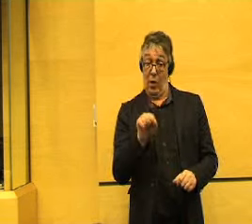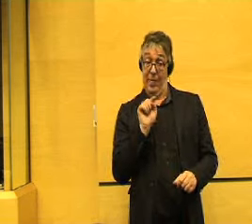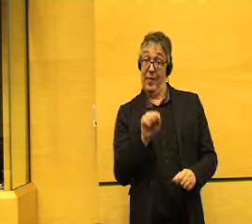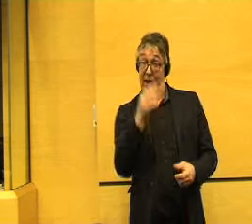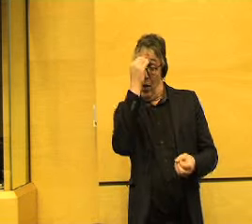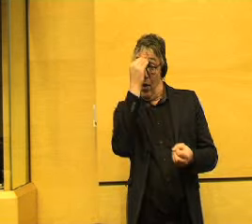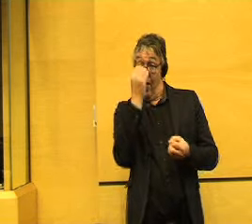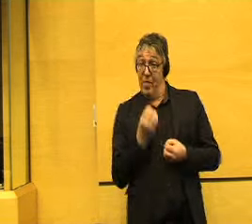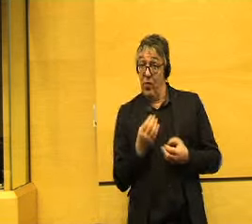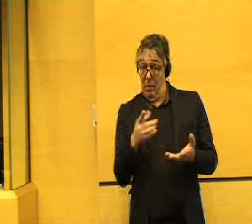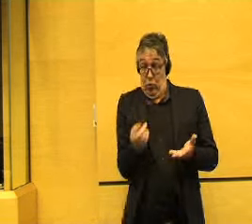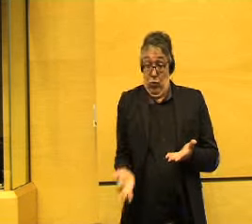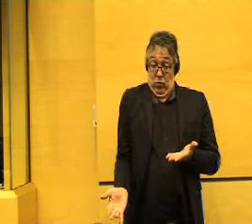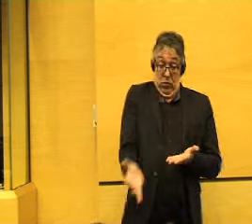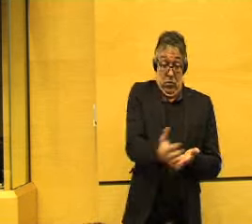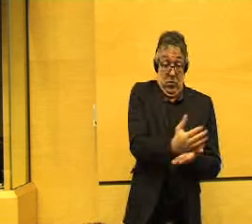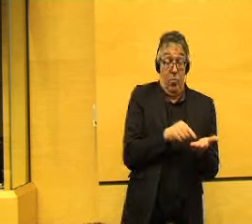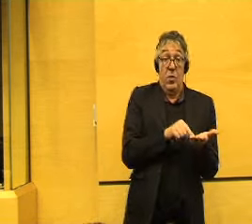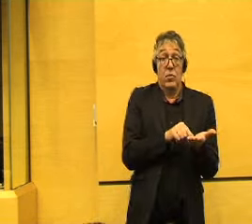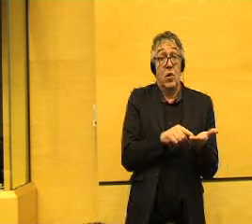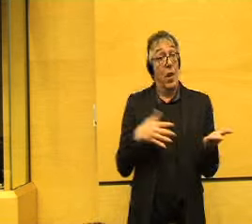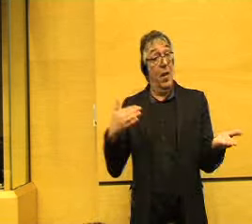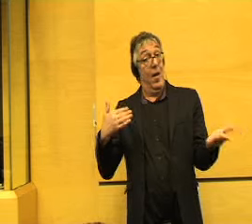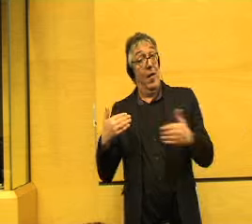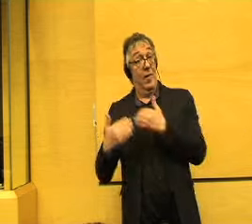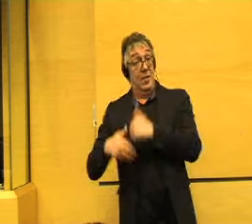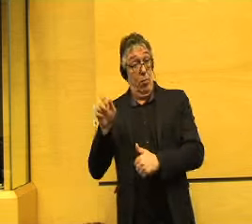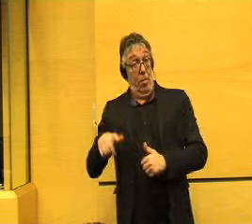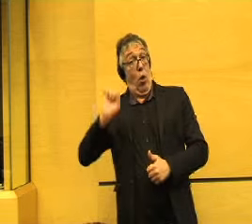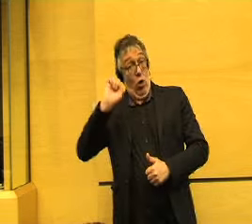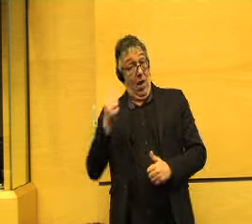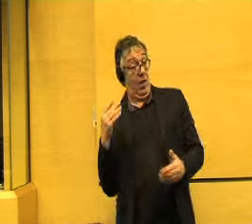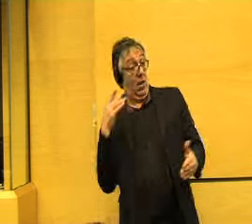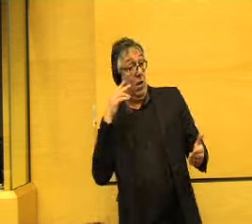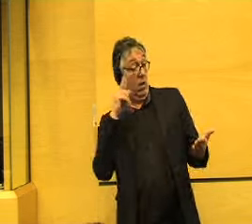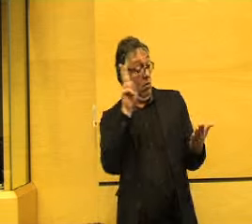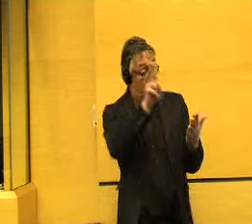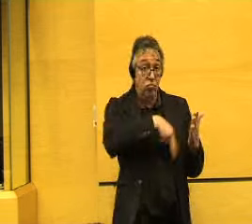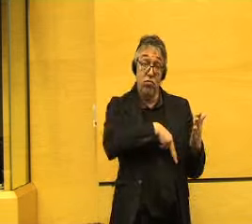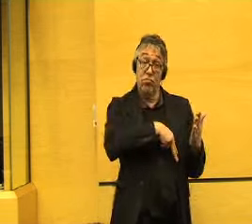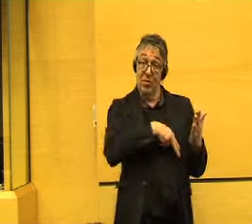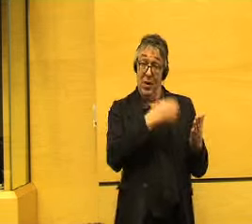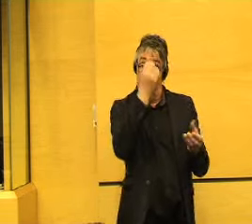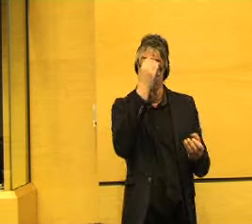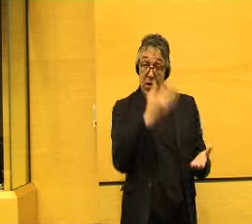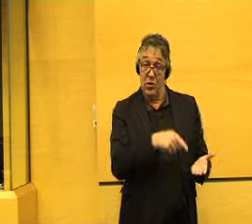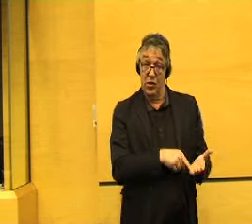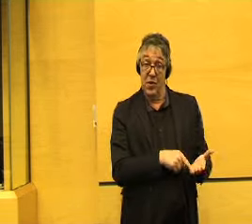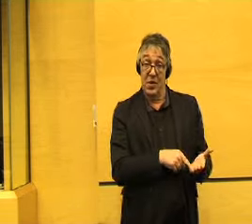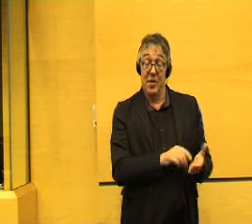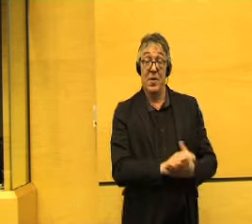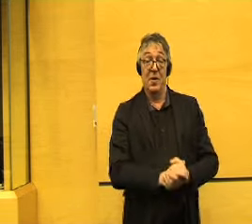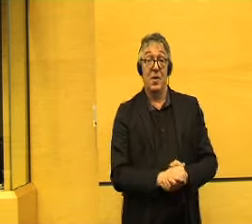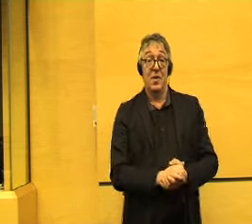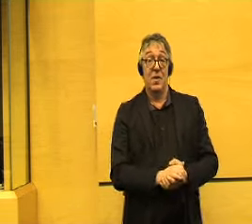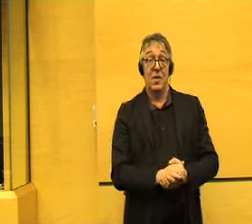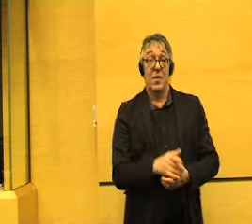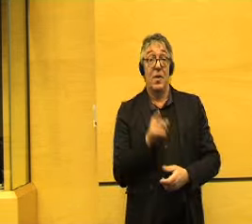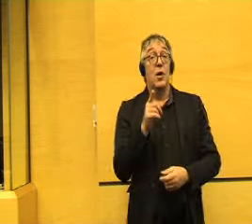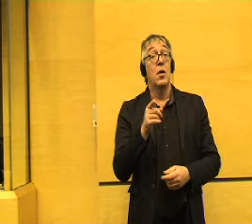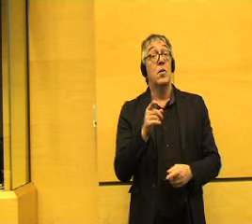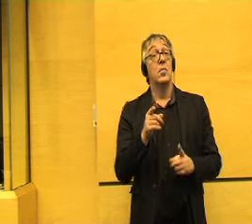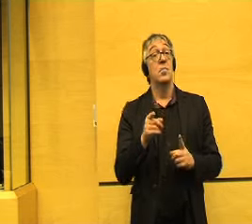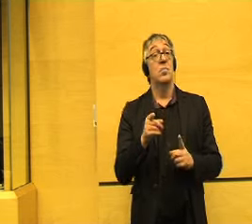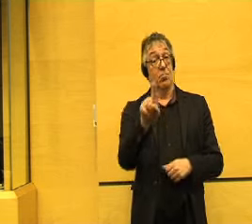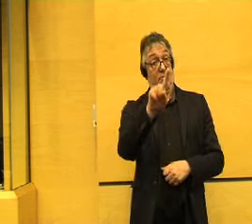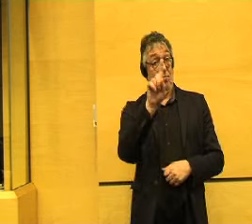accessible to persons with disabilities, and if you could explain if you've ensured the full participation of